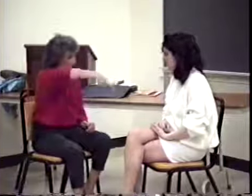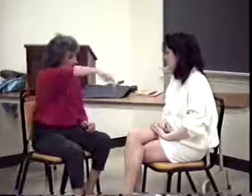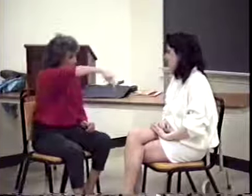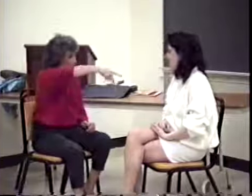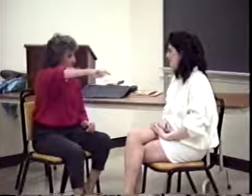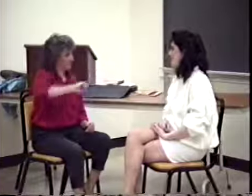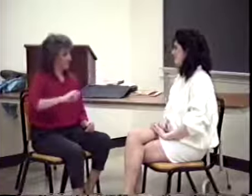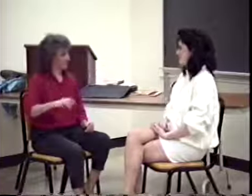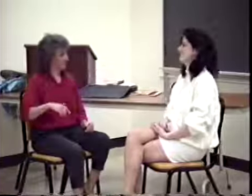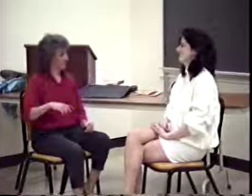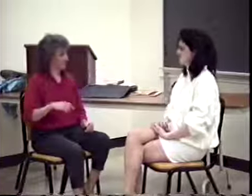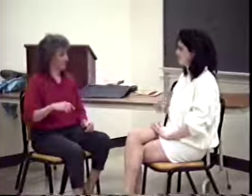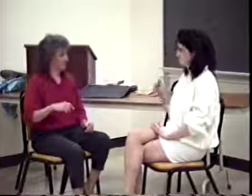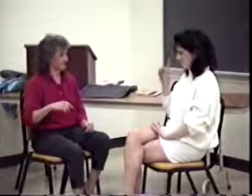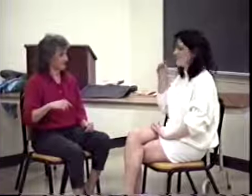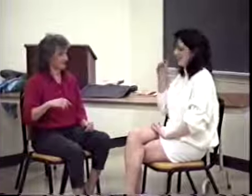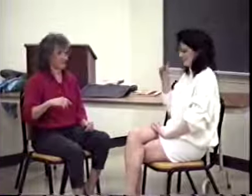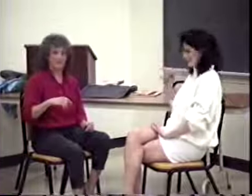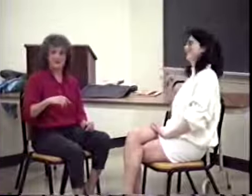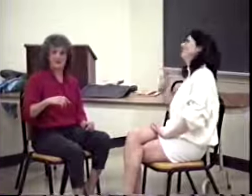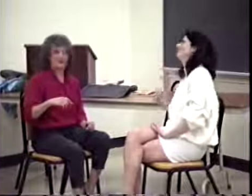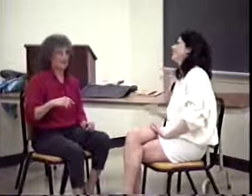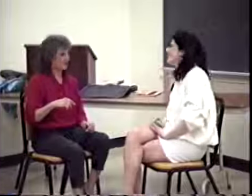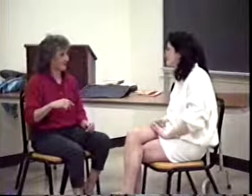good. Would I dance? Yes.